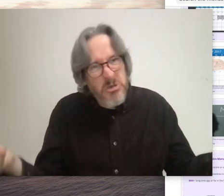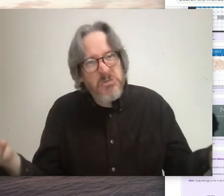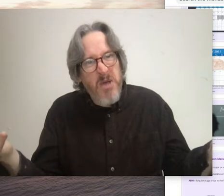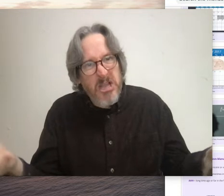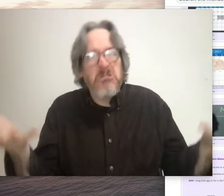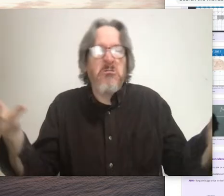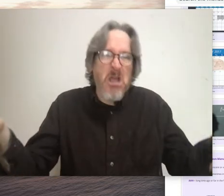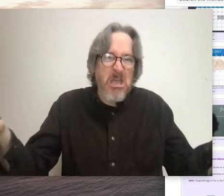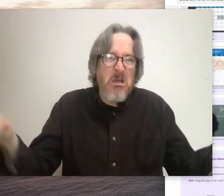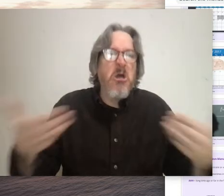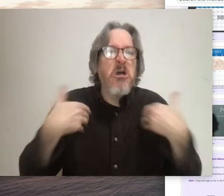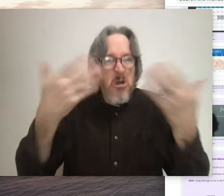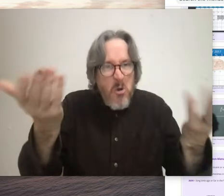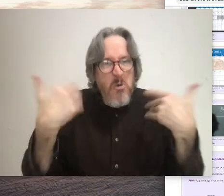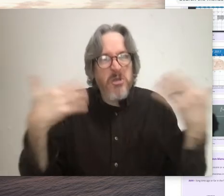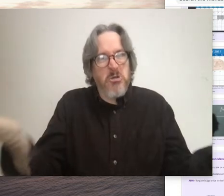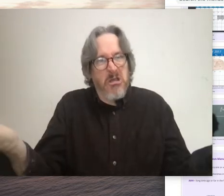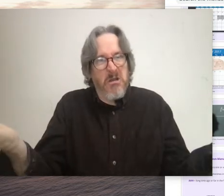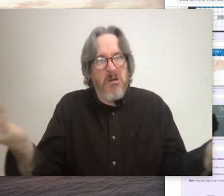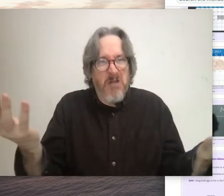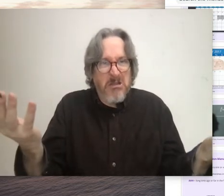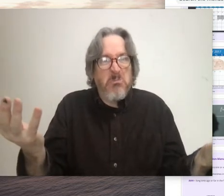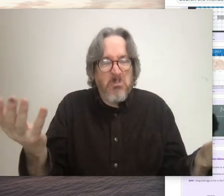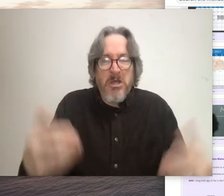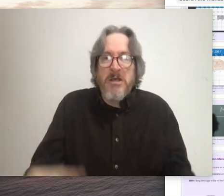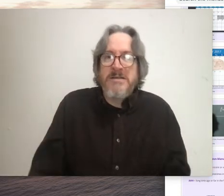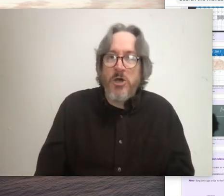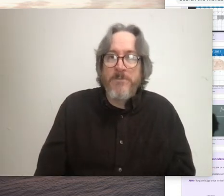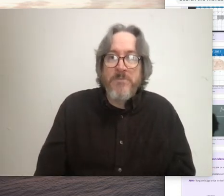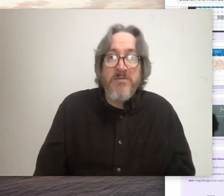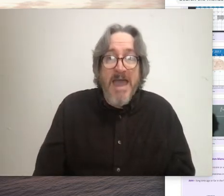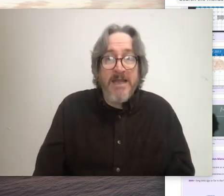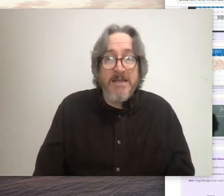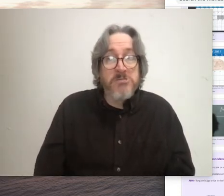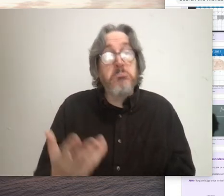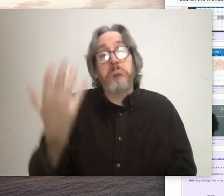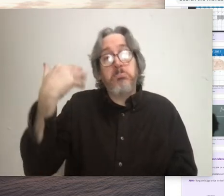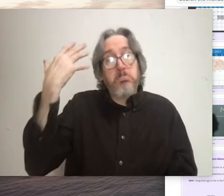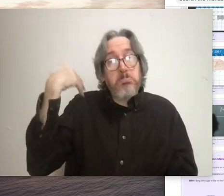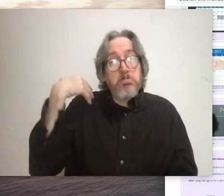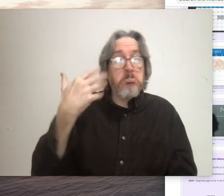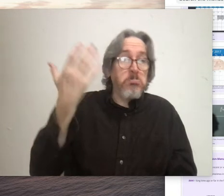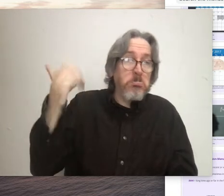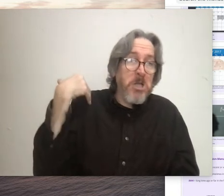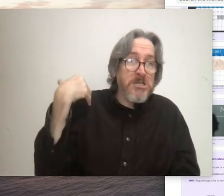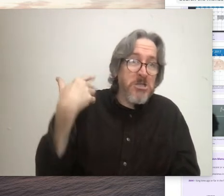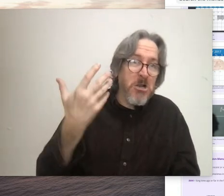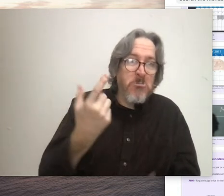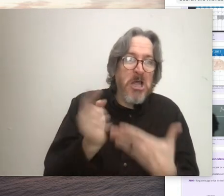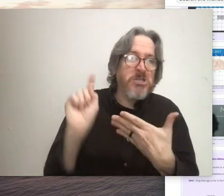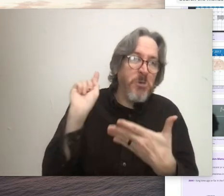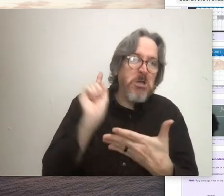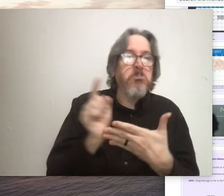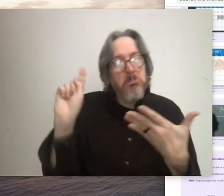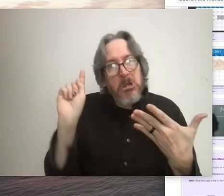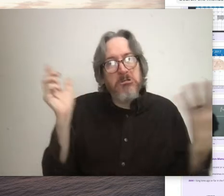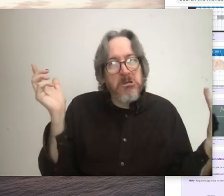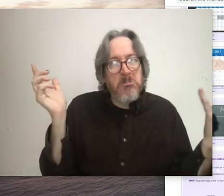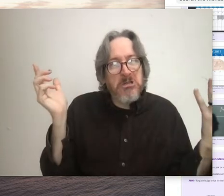what you expect, right? Who are we talking about, right? So that is, yes, you know, last